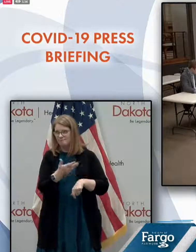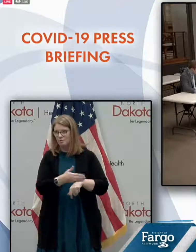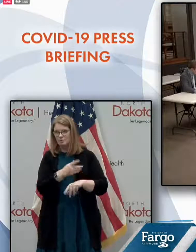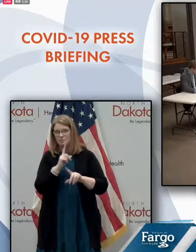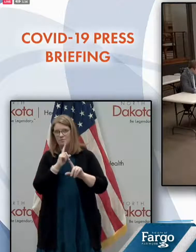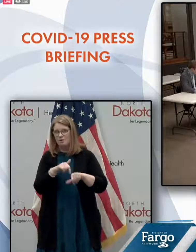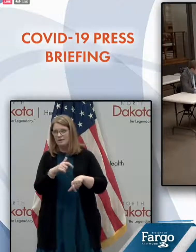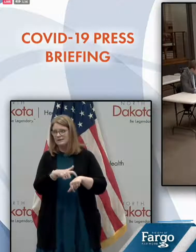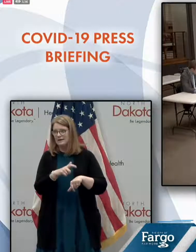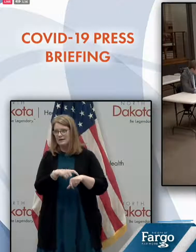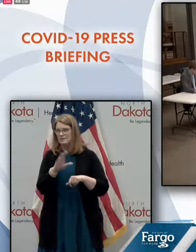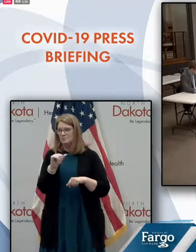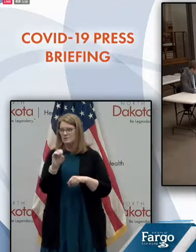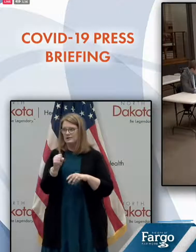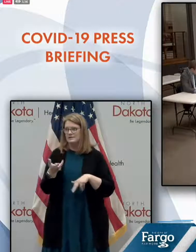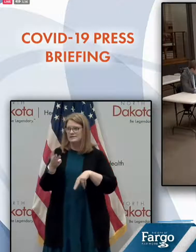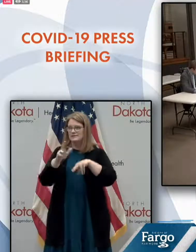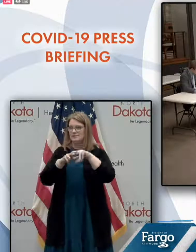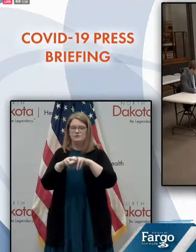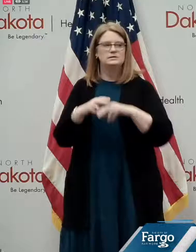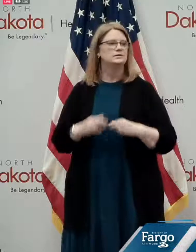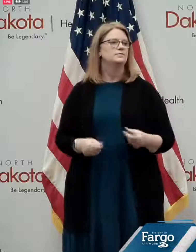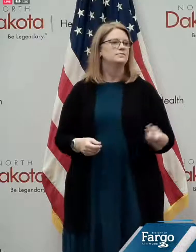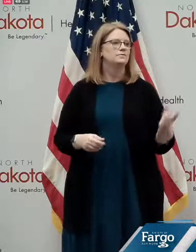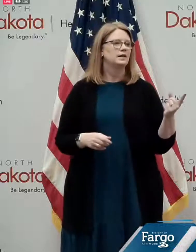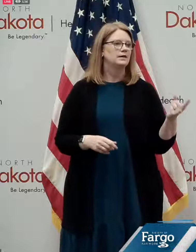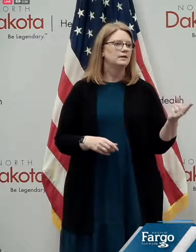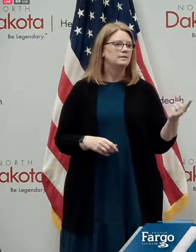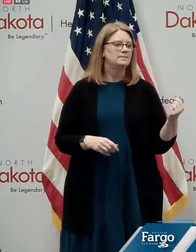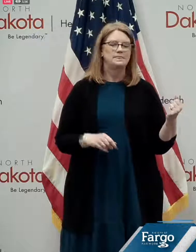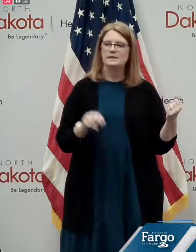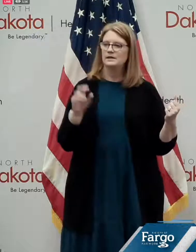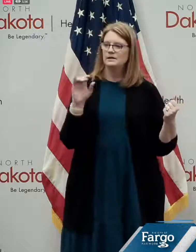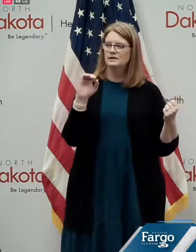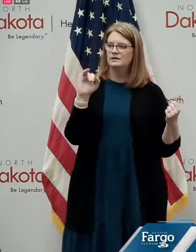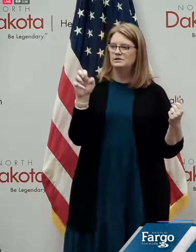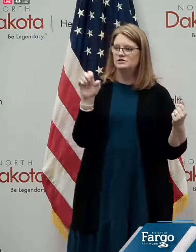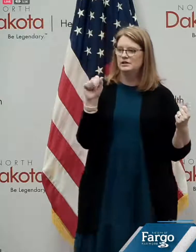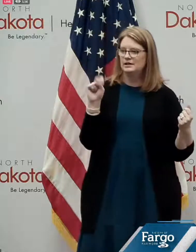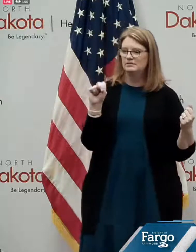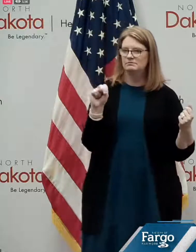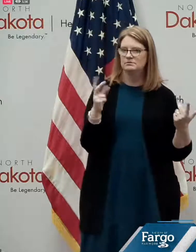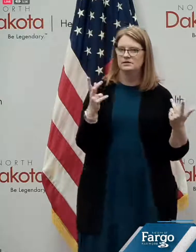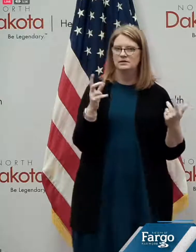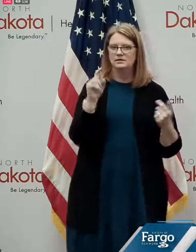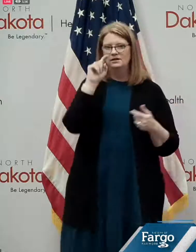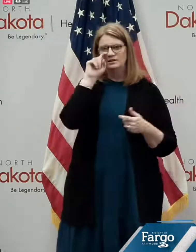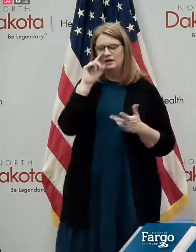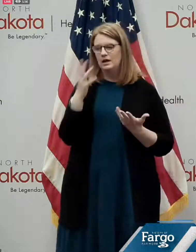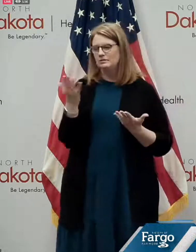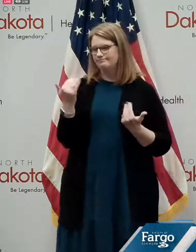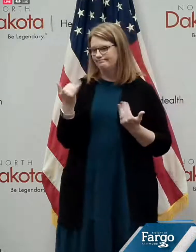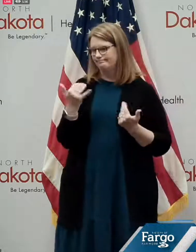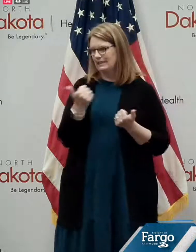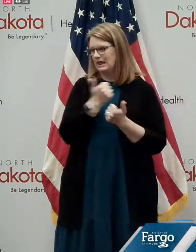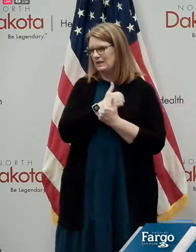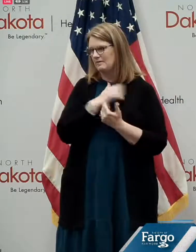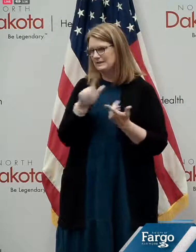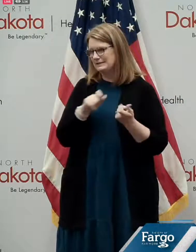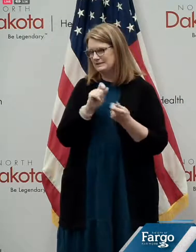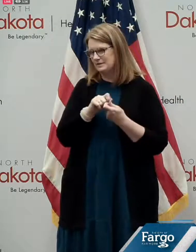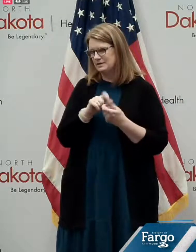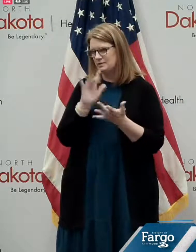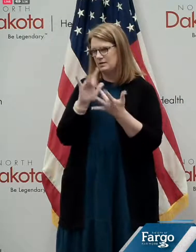as cases continue to increase? So, Jean, they would love to get the specifics, and maybe we can contact